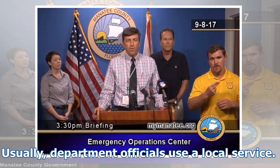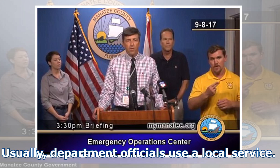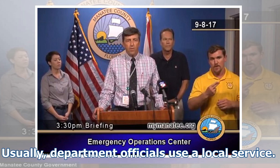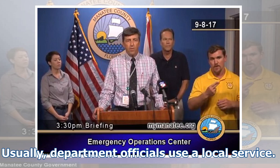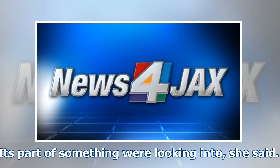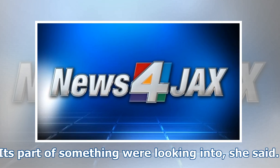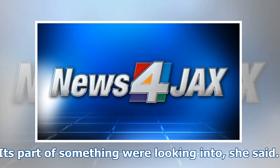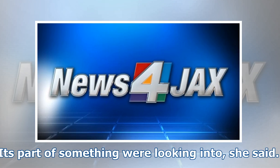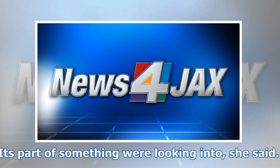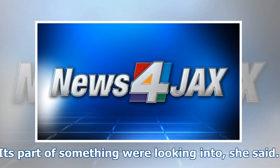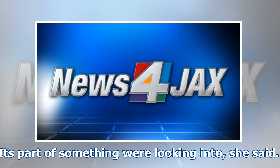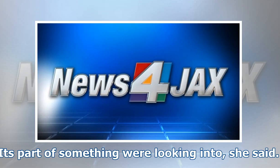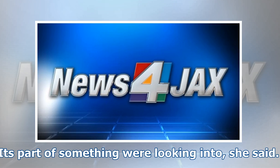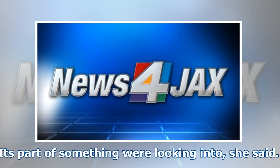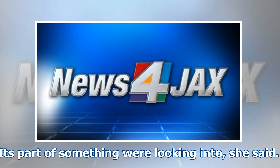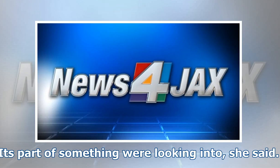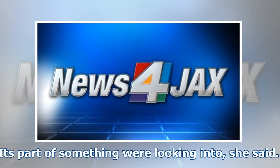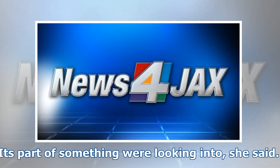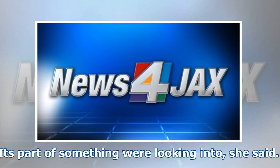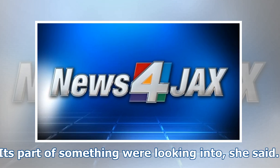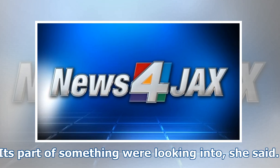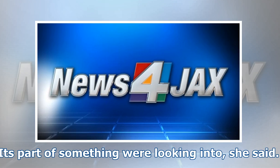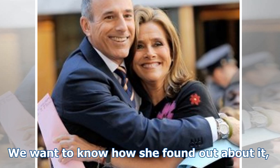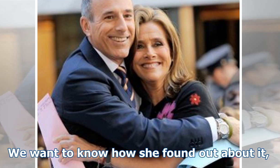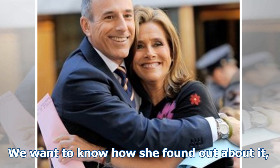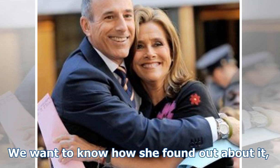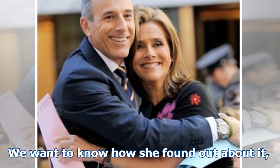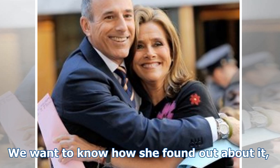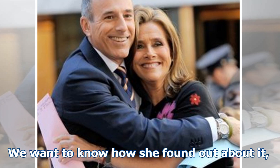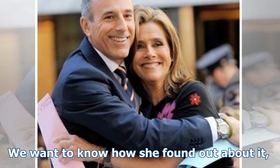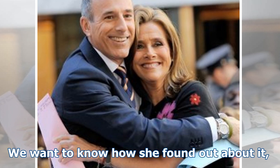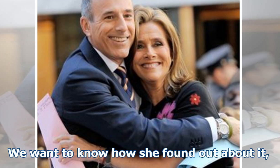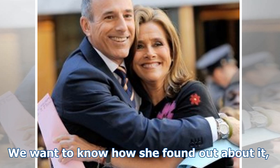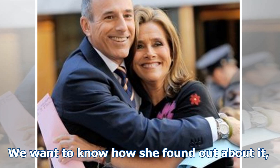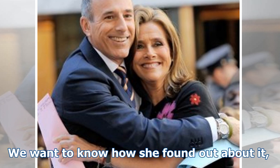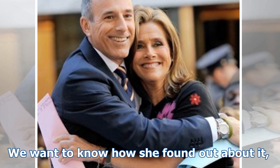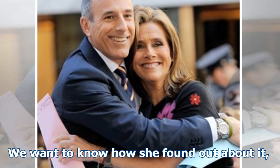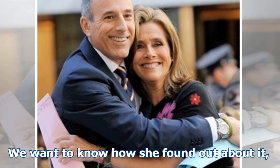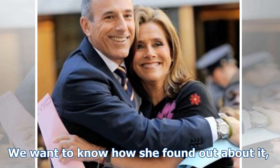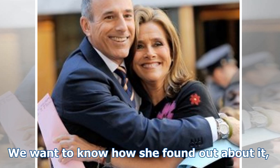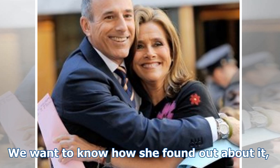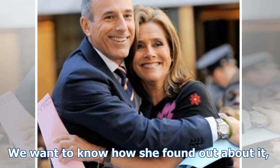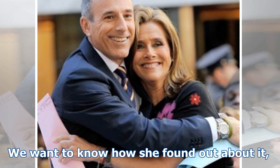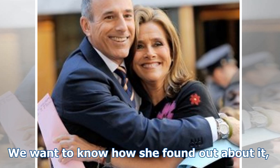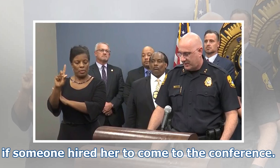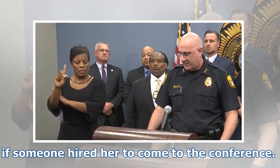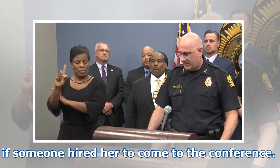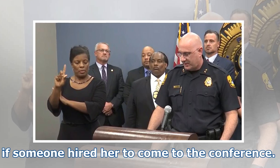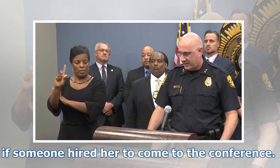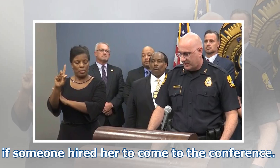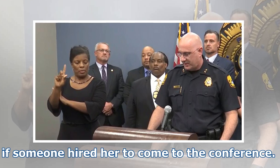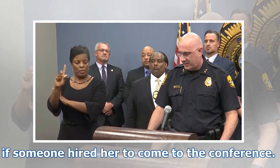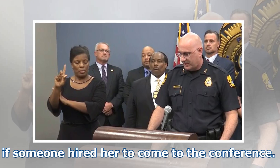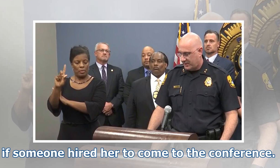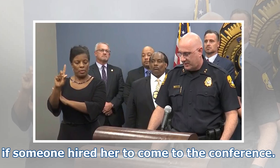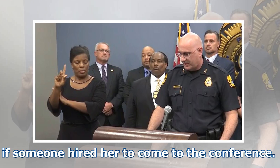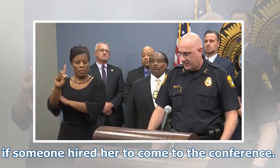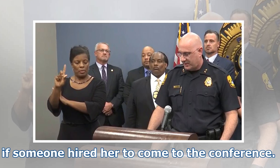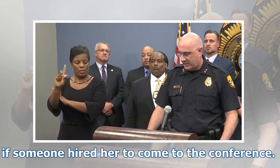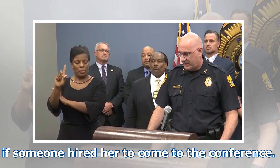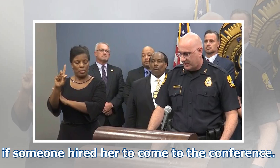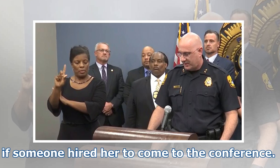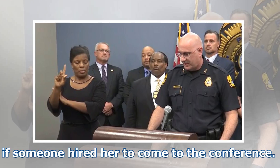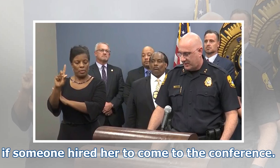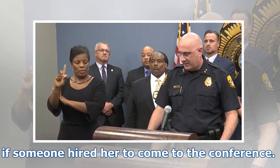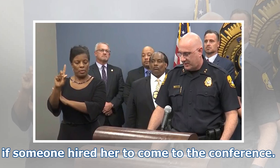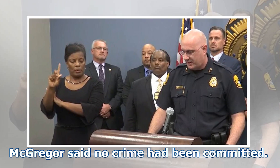a local service. It's part of something we're looking into, she said. We want to know how she found out about it. If someone